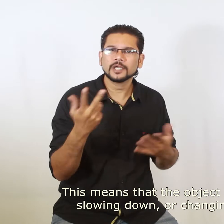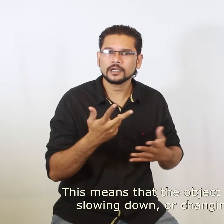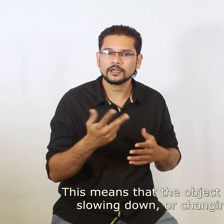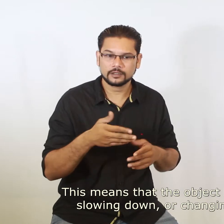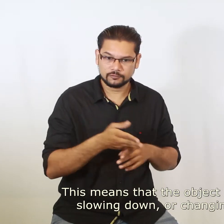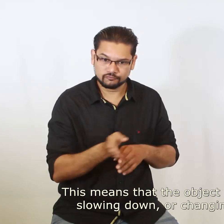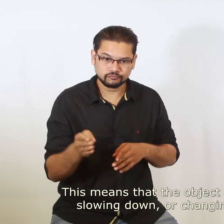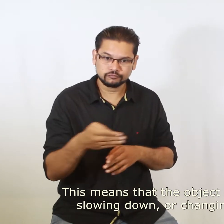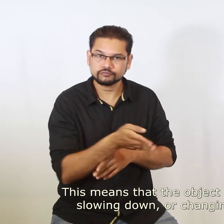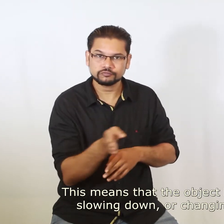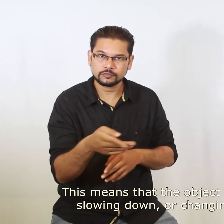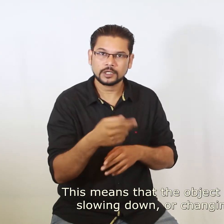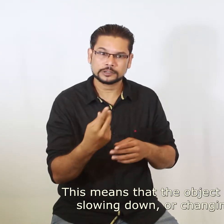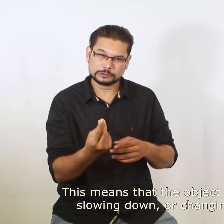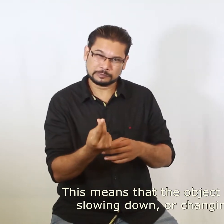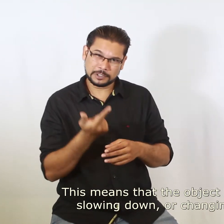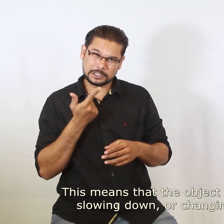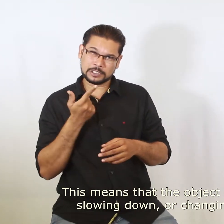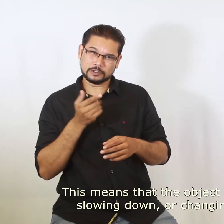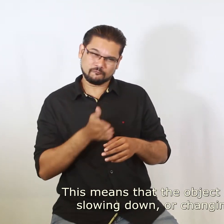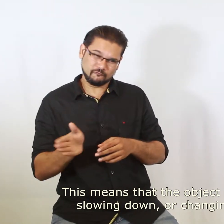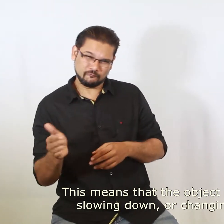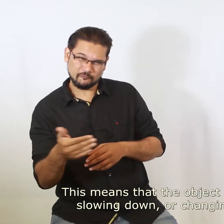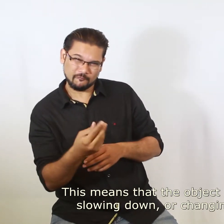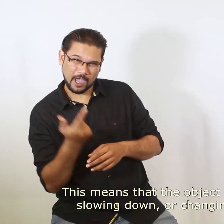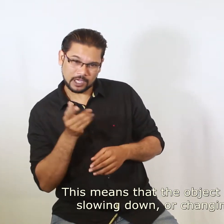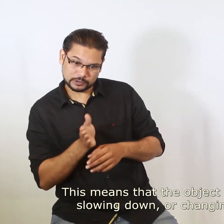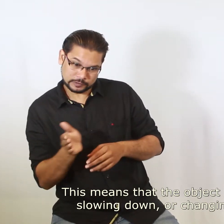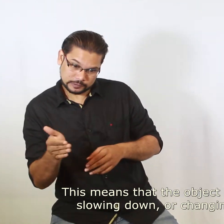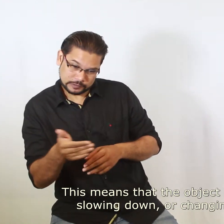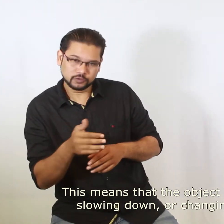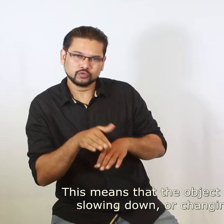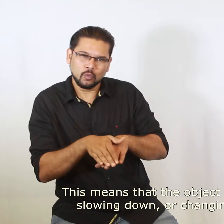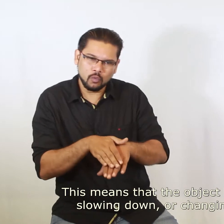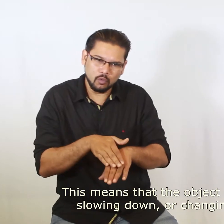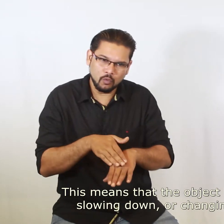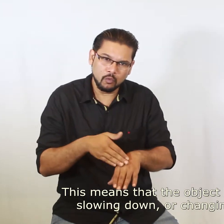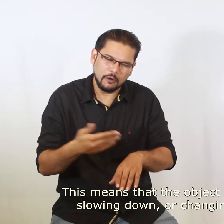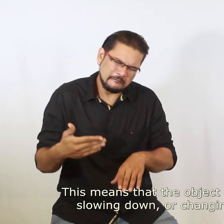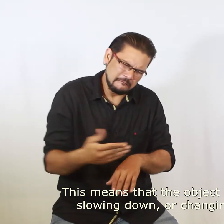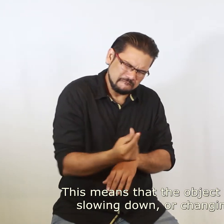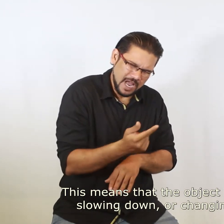This means that the object is speeding up, slowing down, or changing directions.